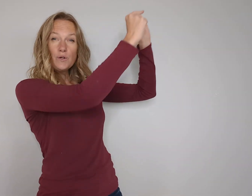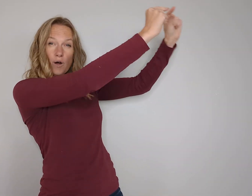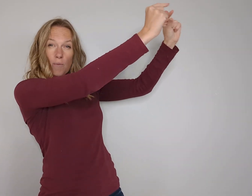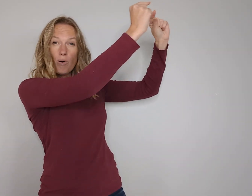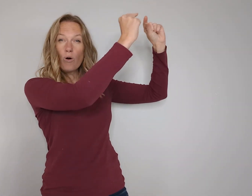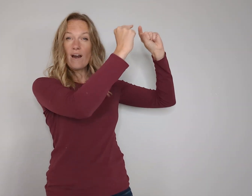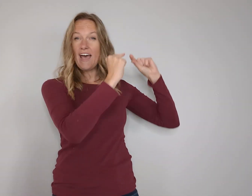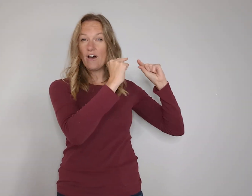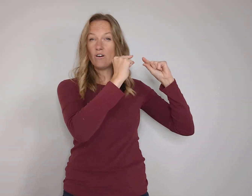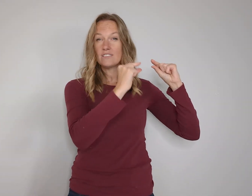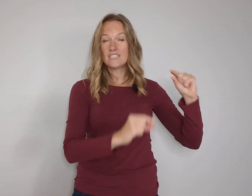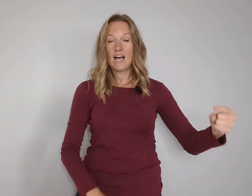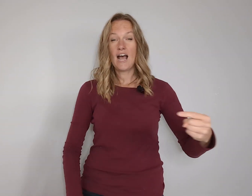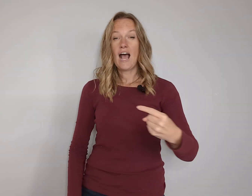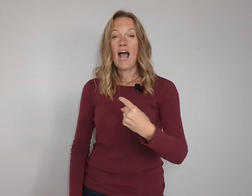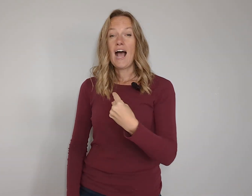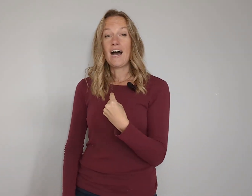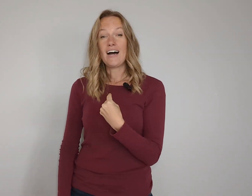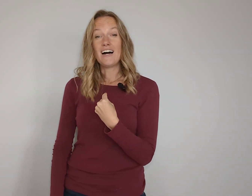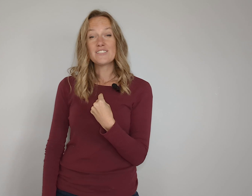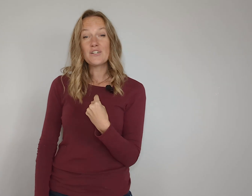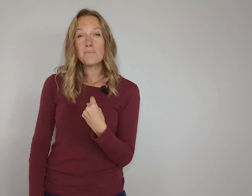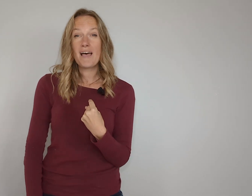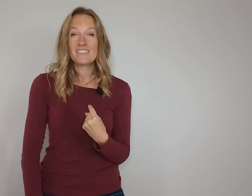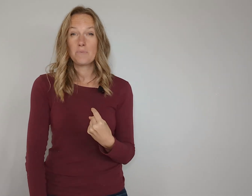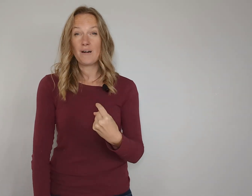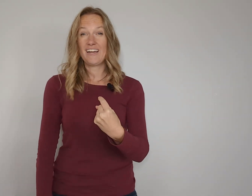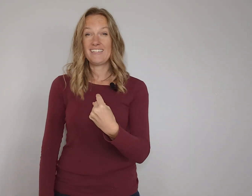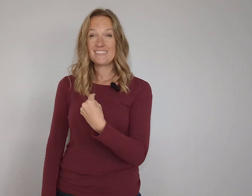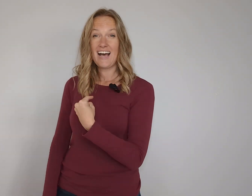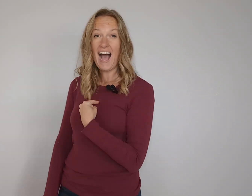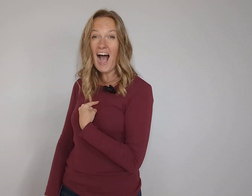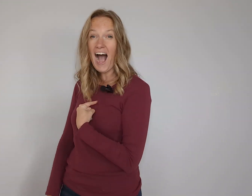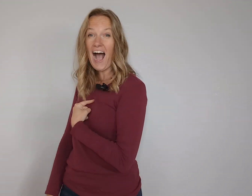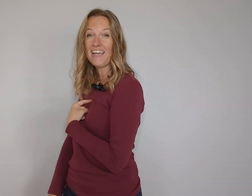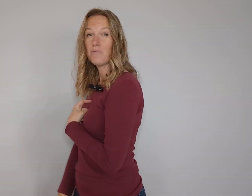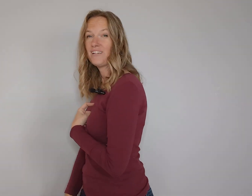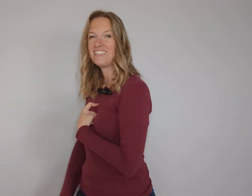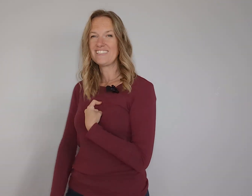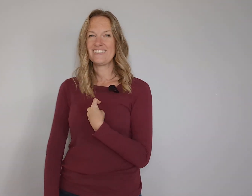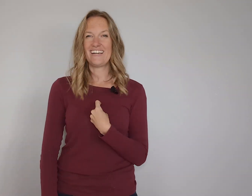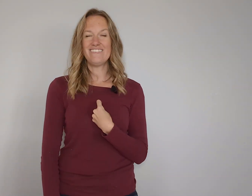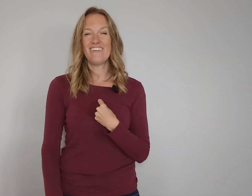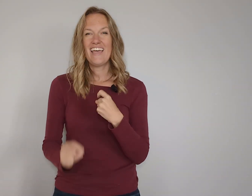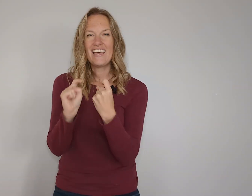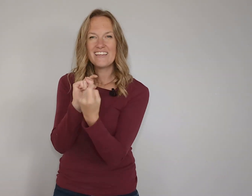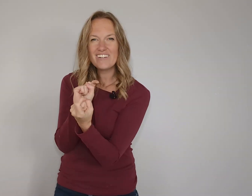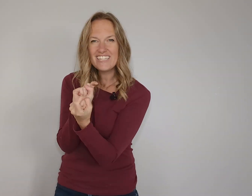you pour out, I'll turn back to praise. I, pointing to yourself, and then we're going